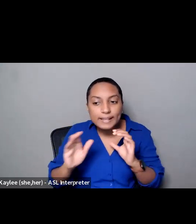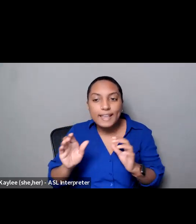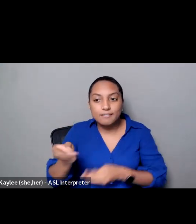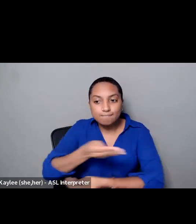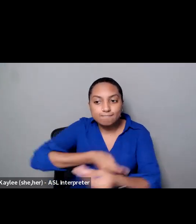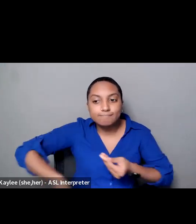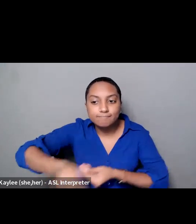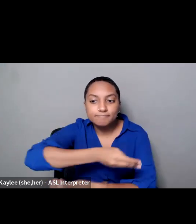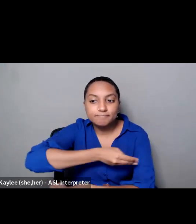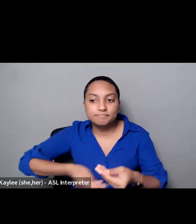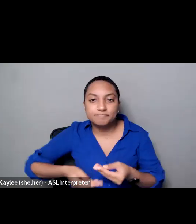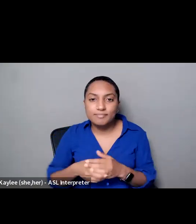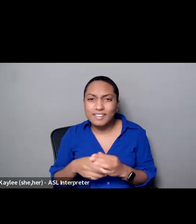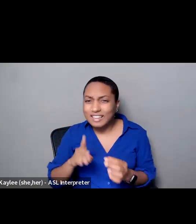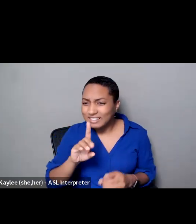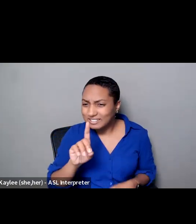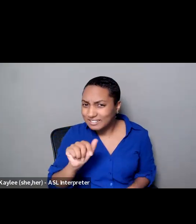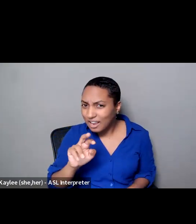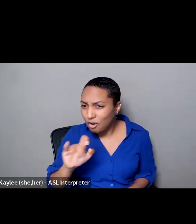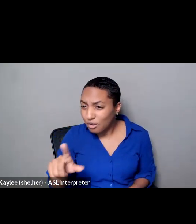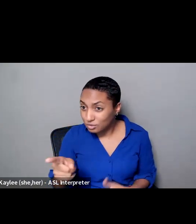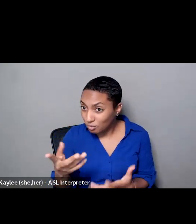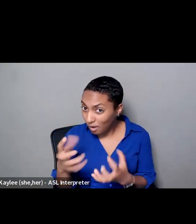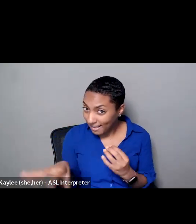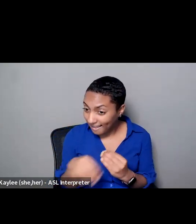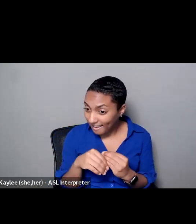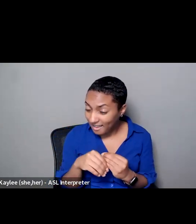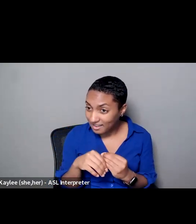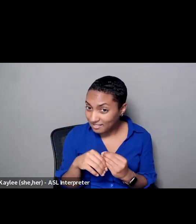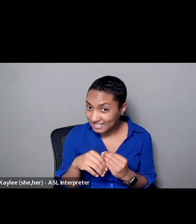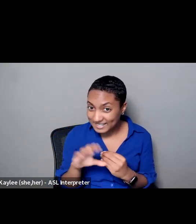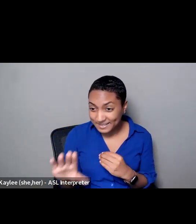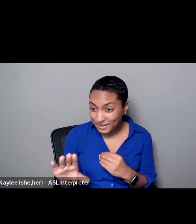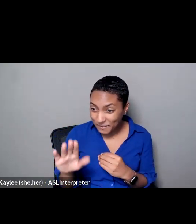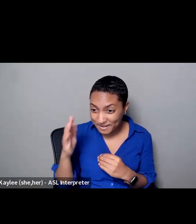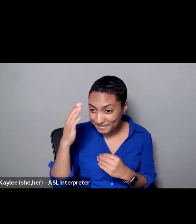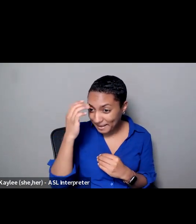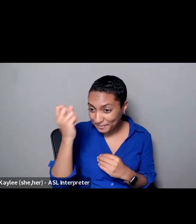know, Daryl, if you want to add to that from your memories of the